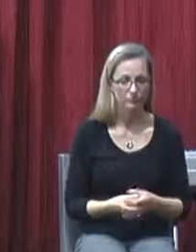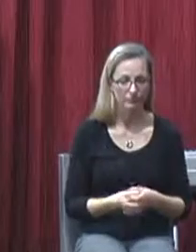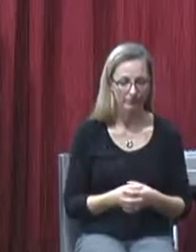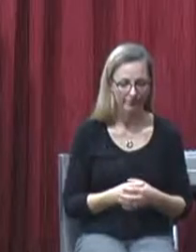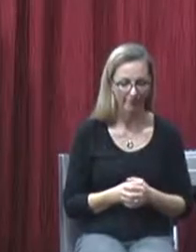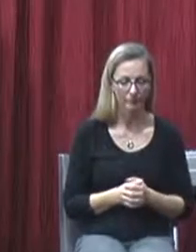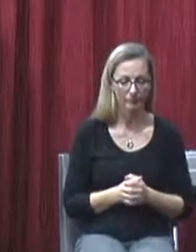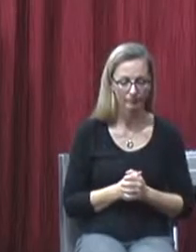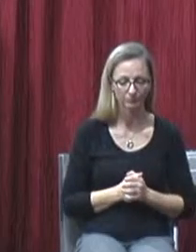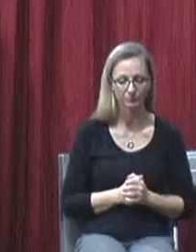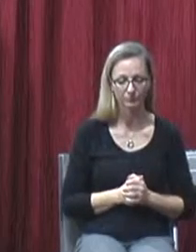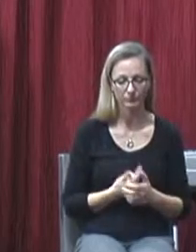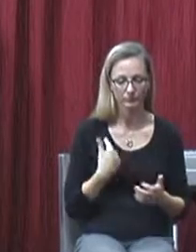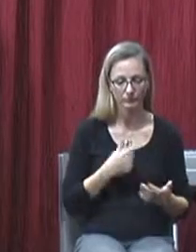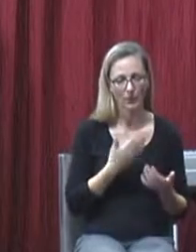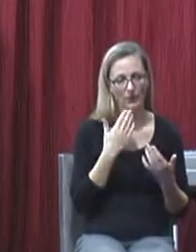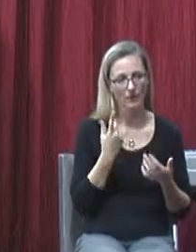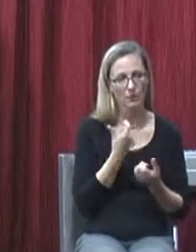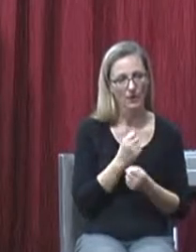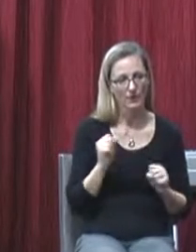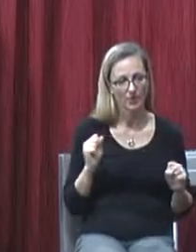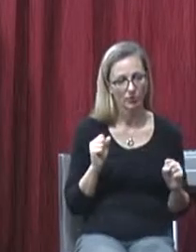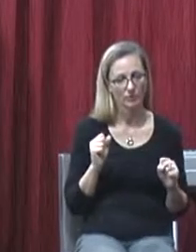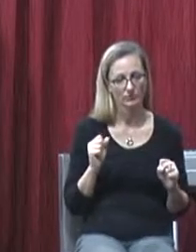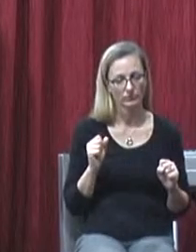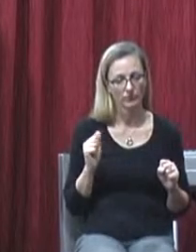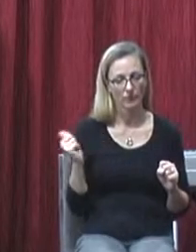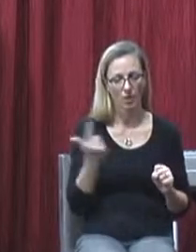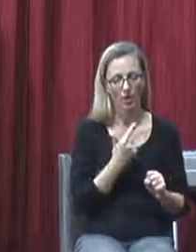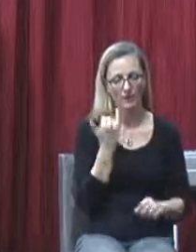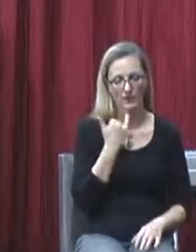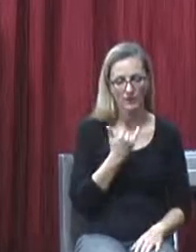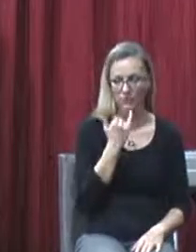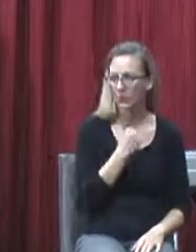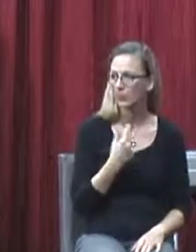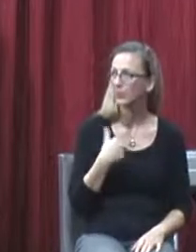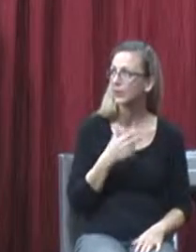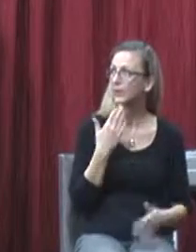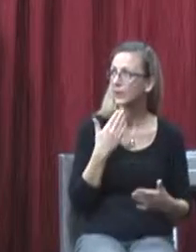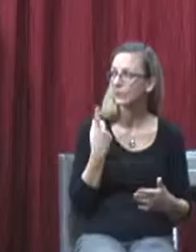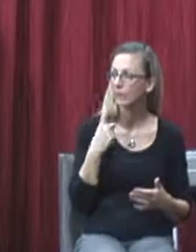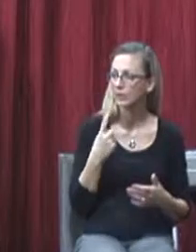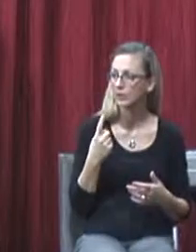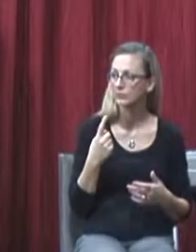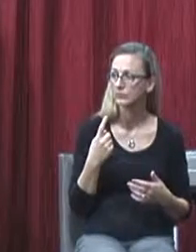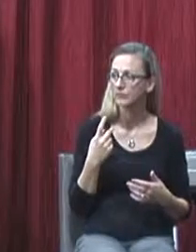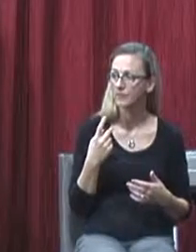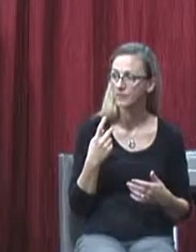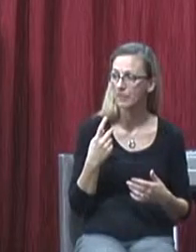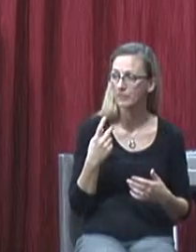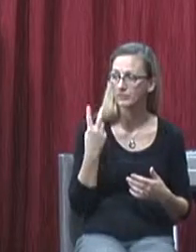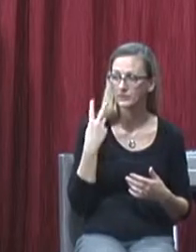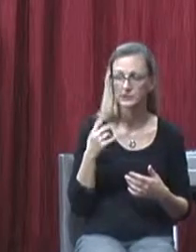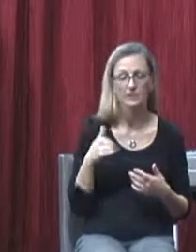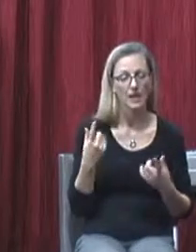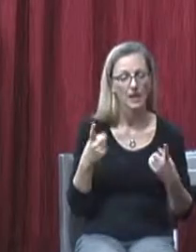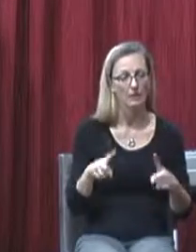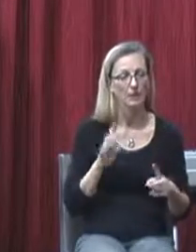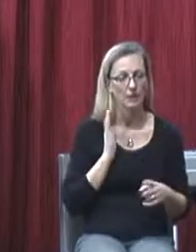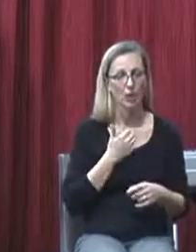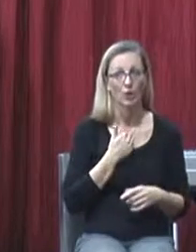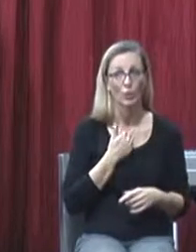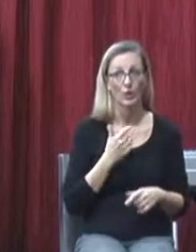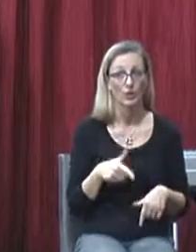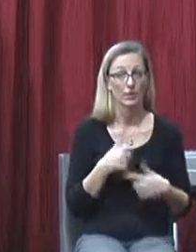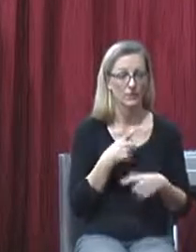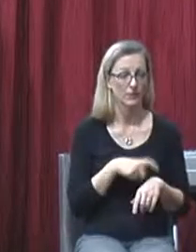We thank you, Father, for the salvation of all Israel. We thank you for seeing that come to pass in our own lifetimes and